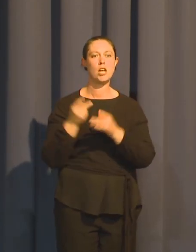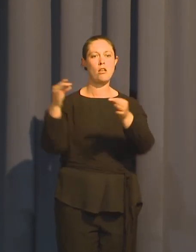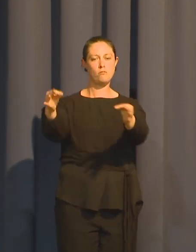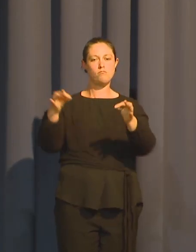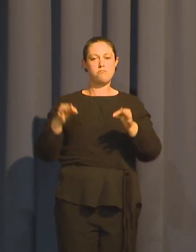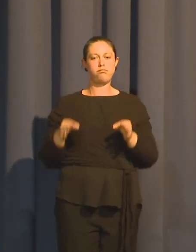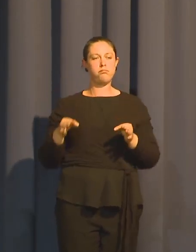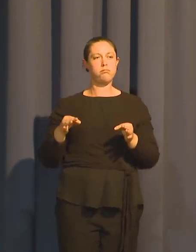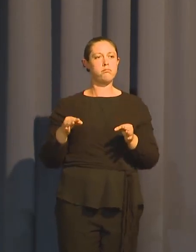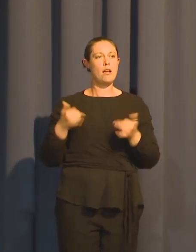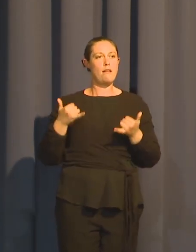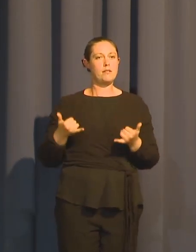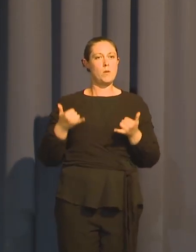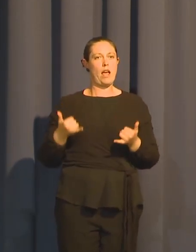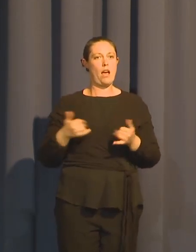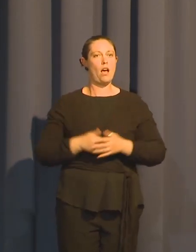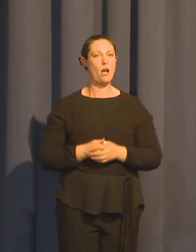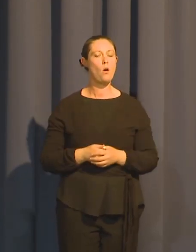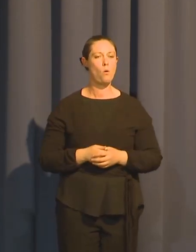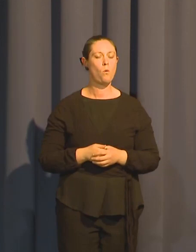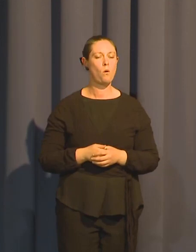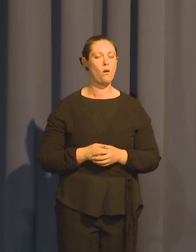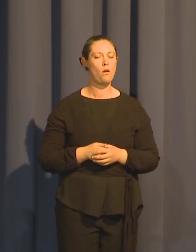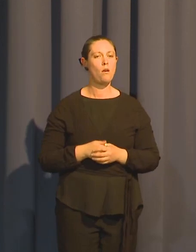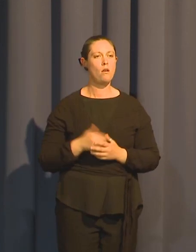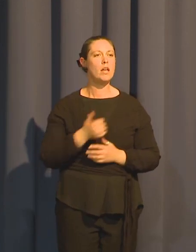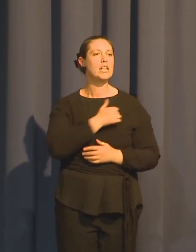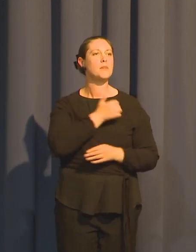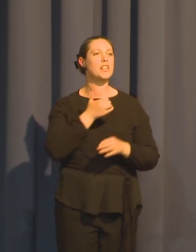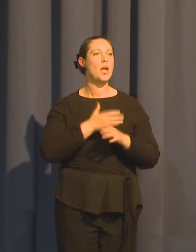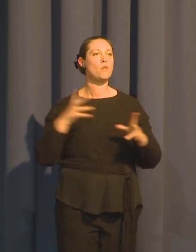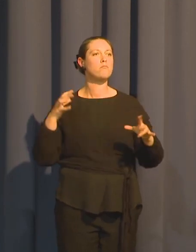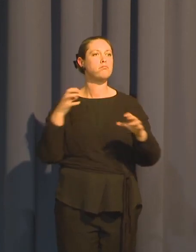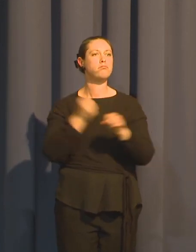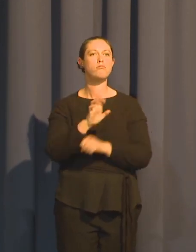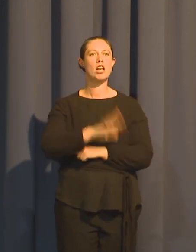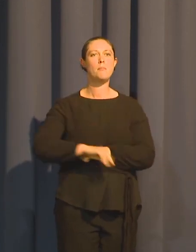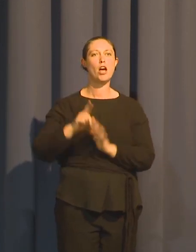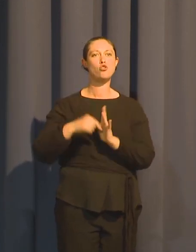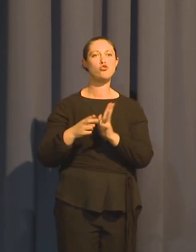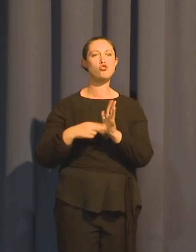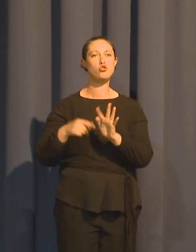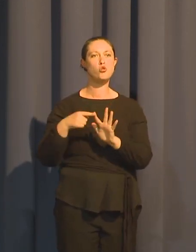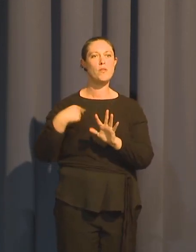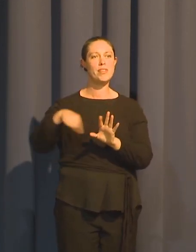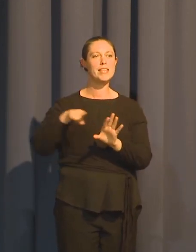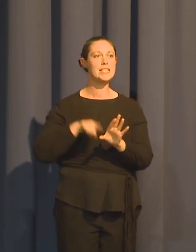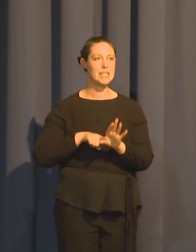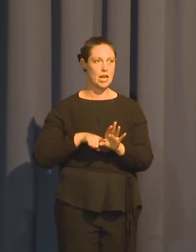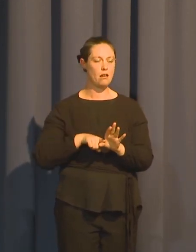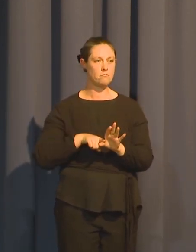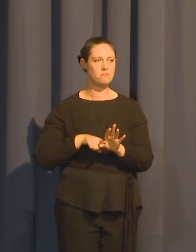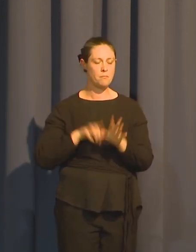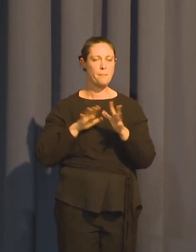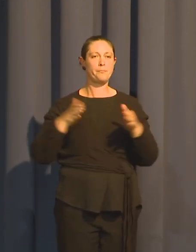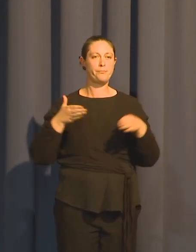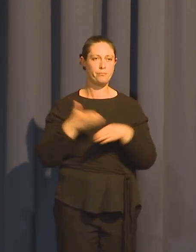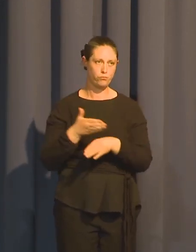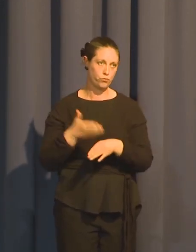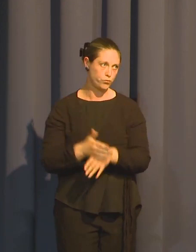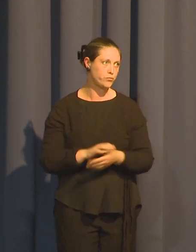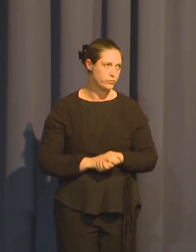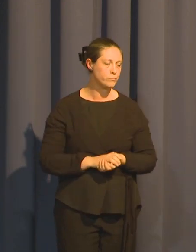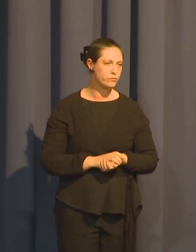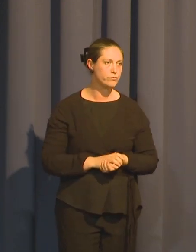quickly. We're expecting to get the work done around June 2021. It is quite a significant undertaking.